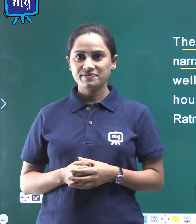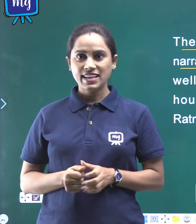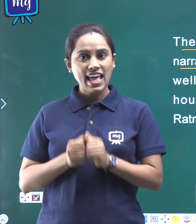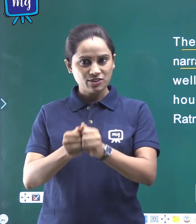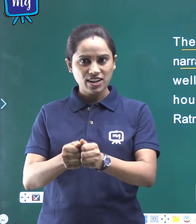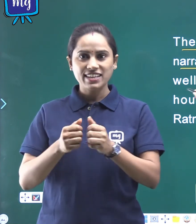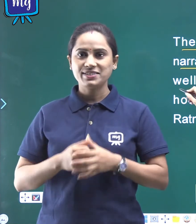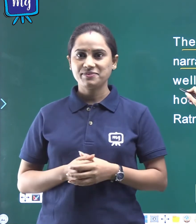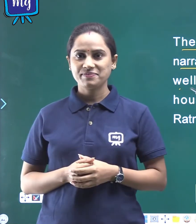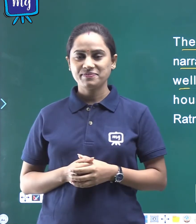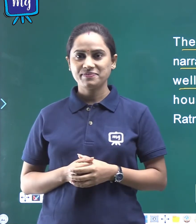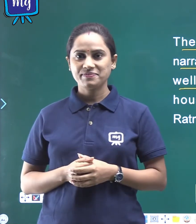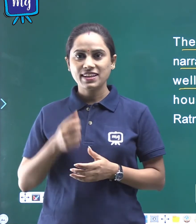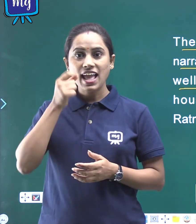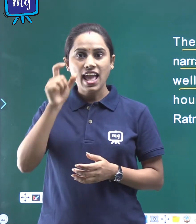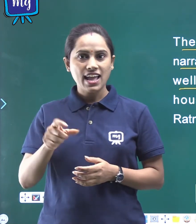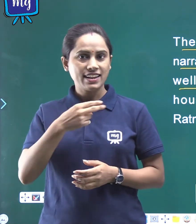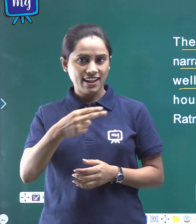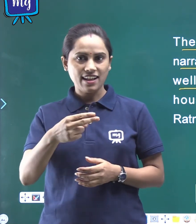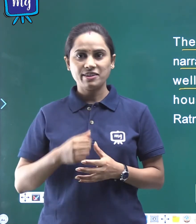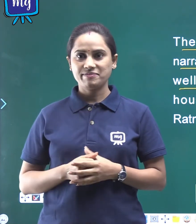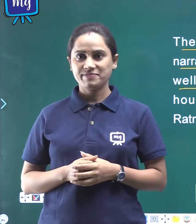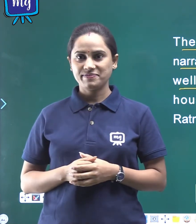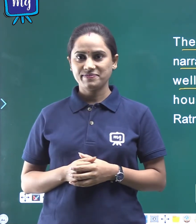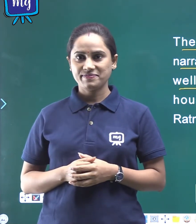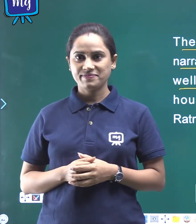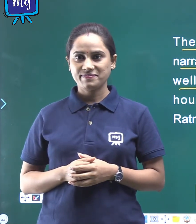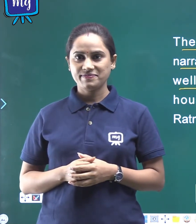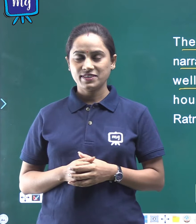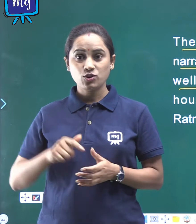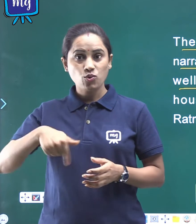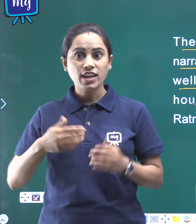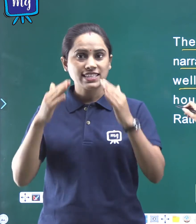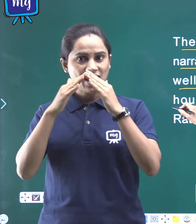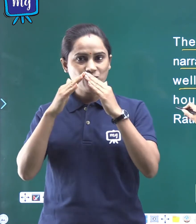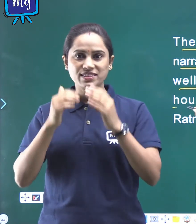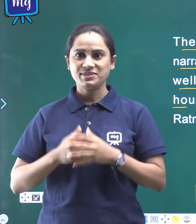as well as Ranga to his house.